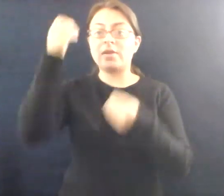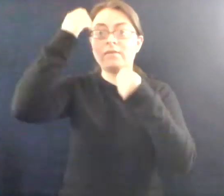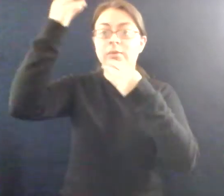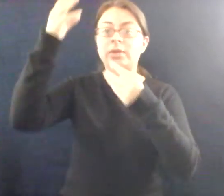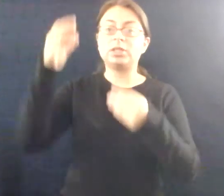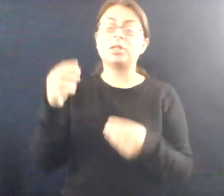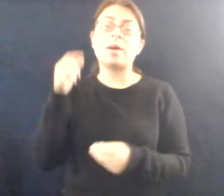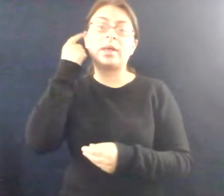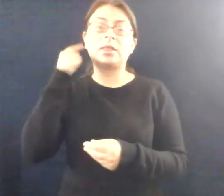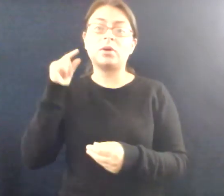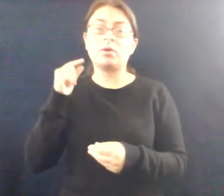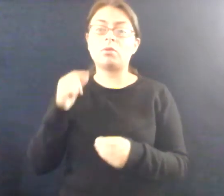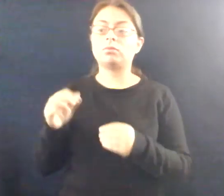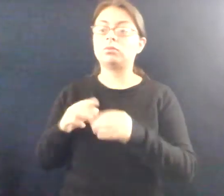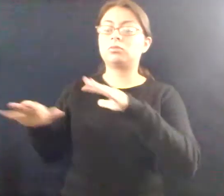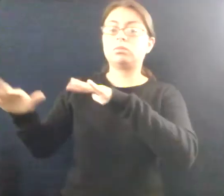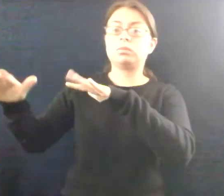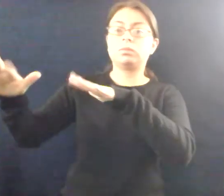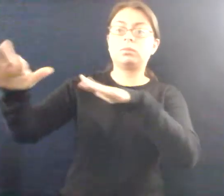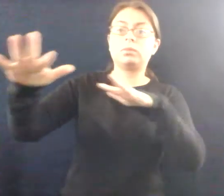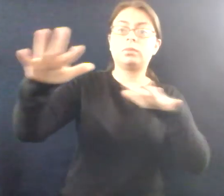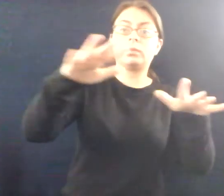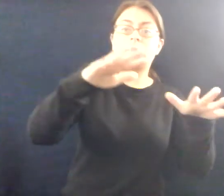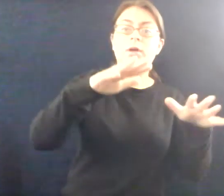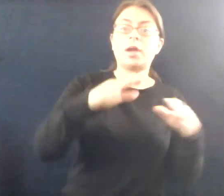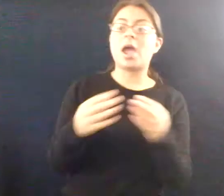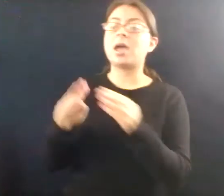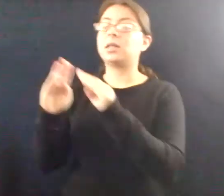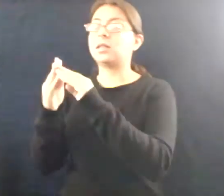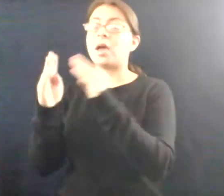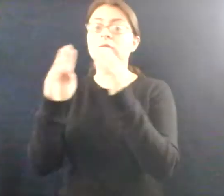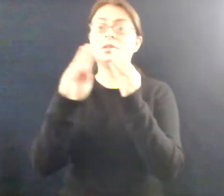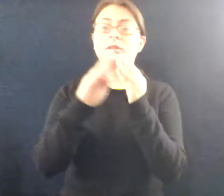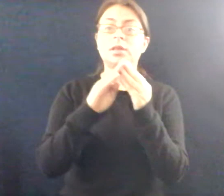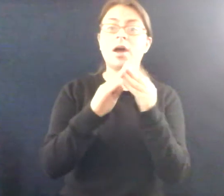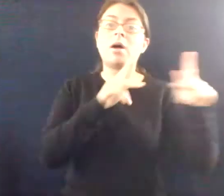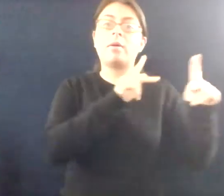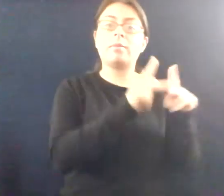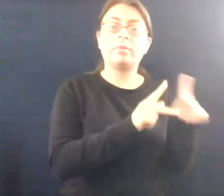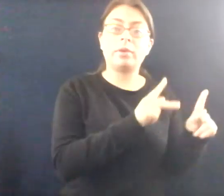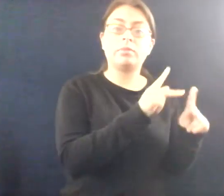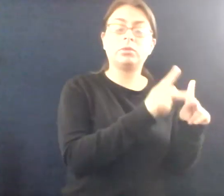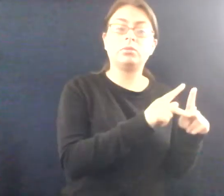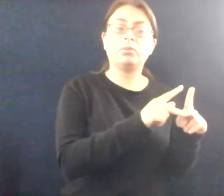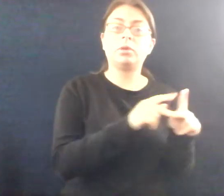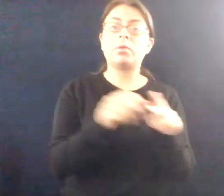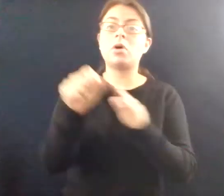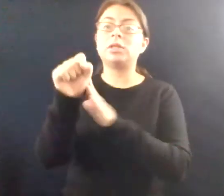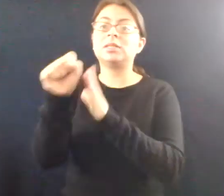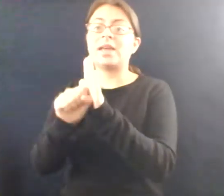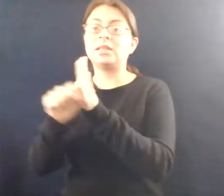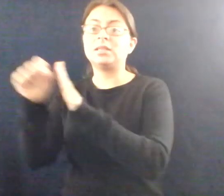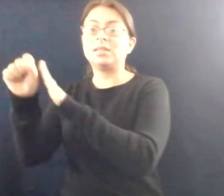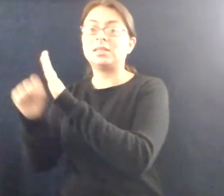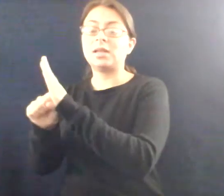town, state to state, and nation to nation. So was gold fever.